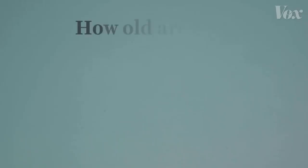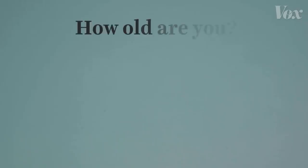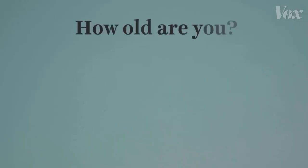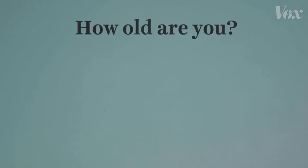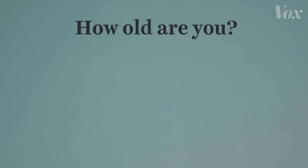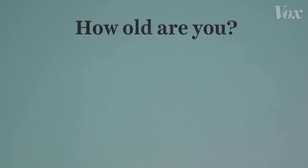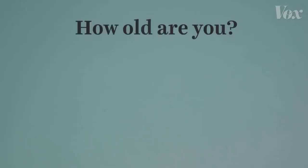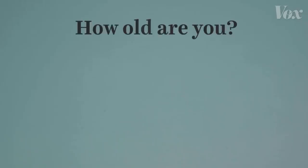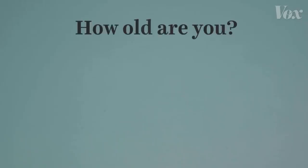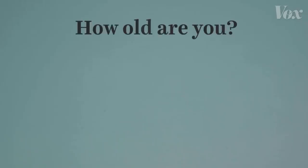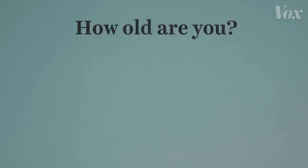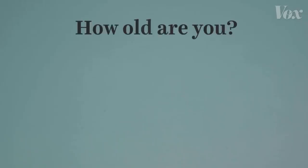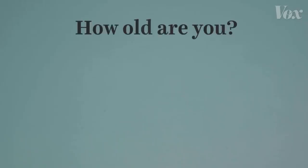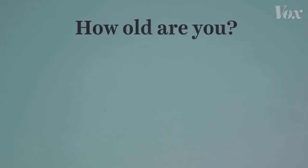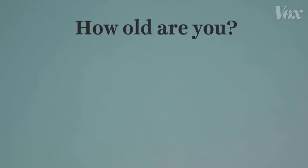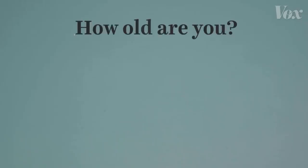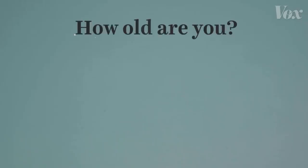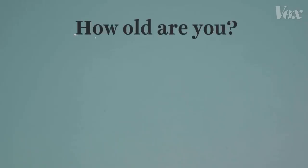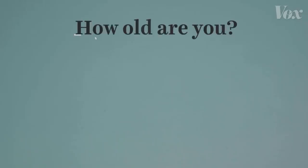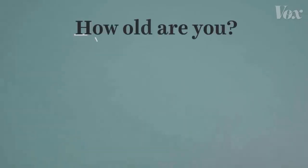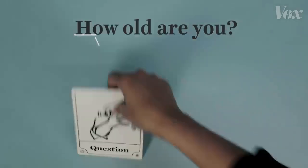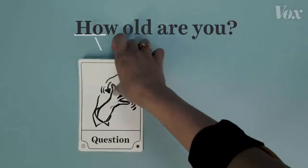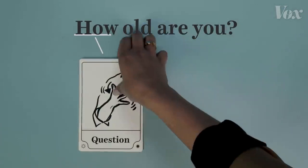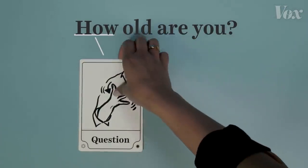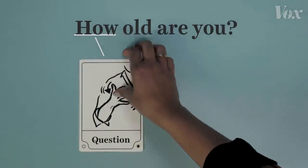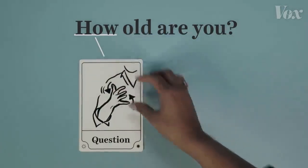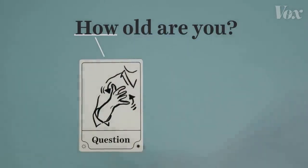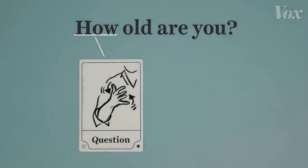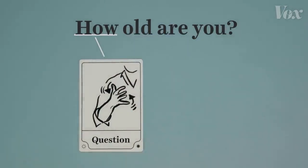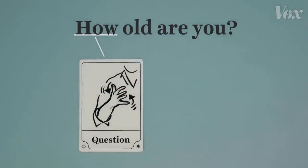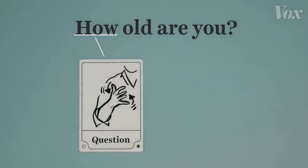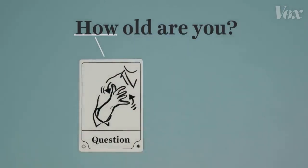simple question, how old are you? First, there's a single sign for question.